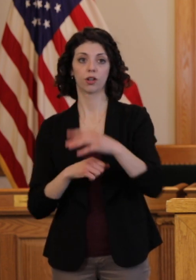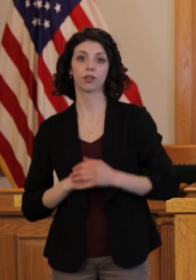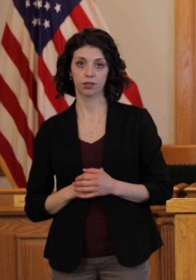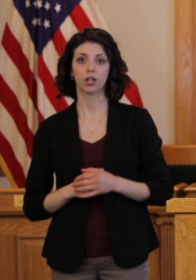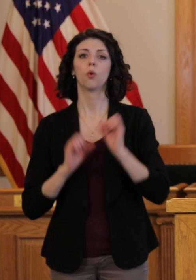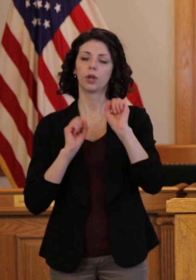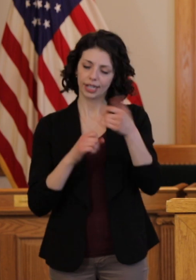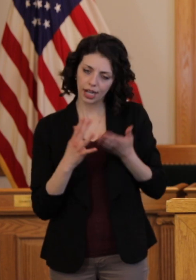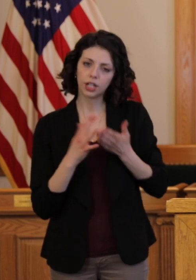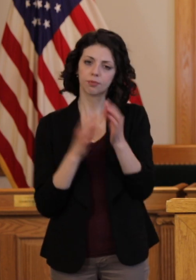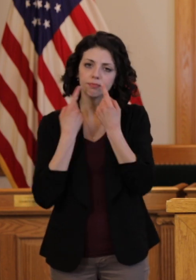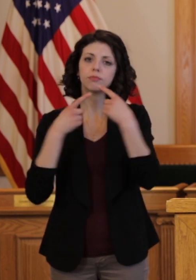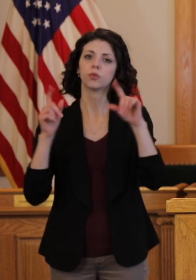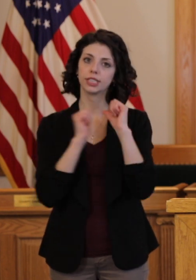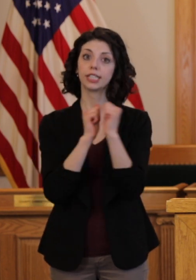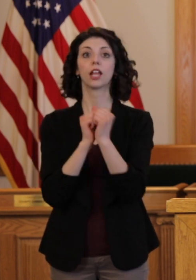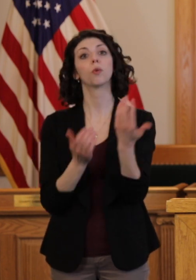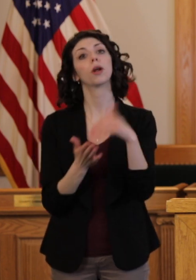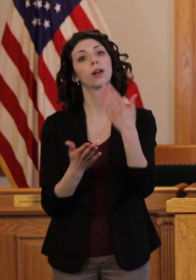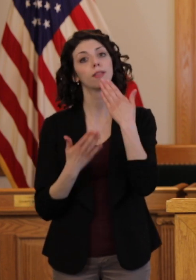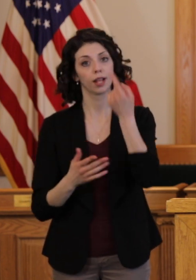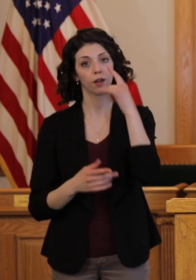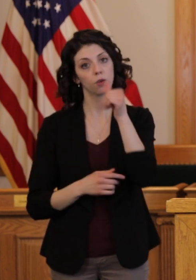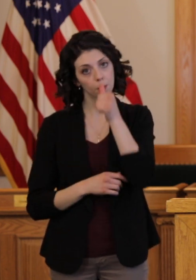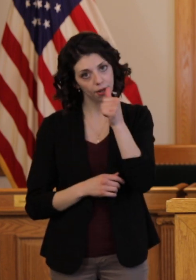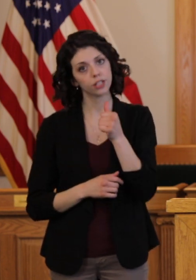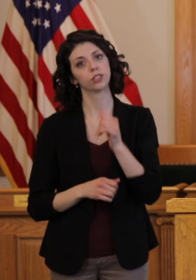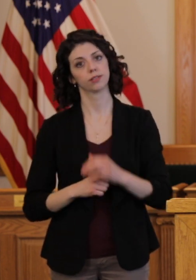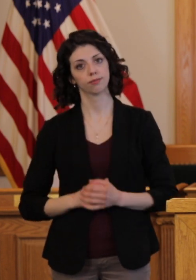will get through this together. Once again, I thank you for your continued patience and cooperation.